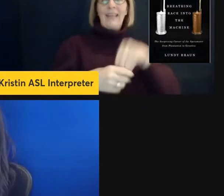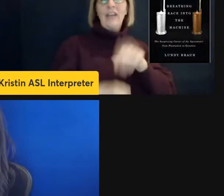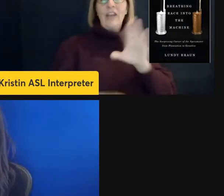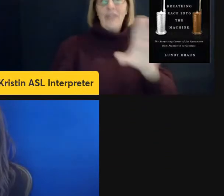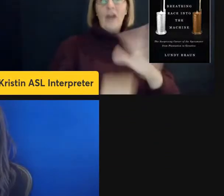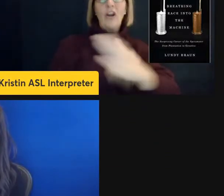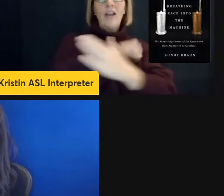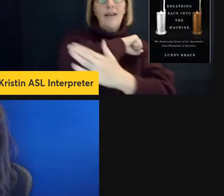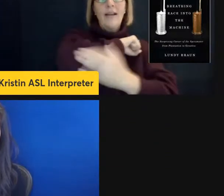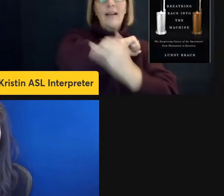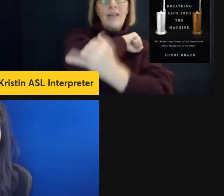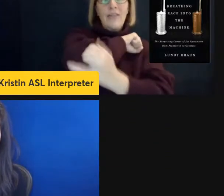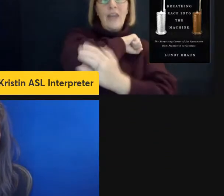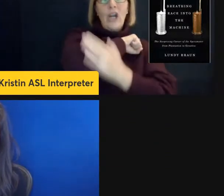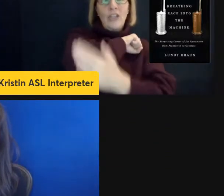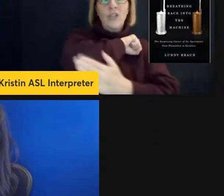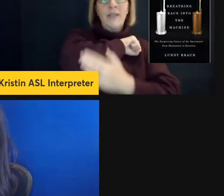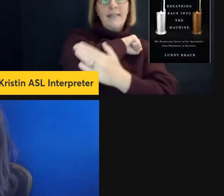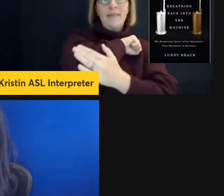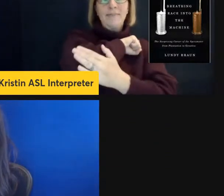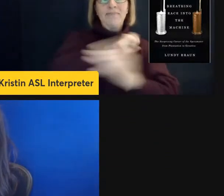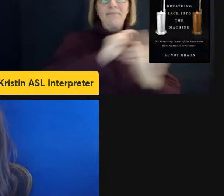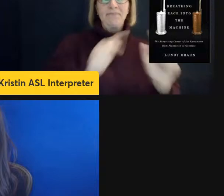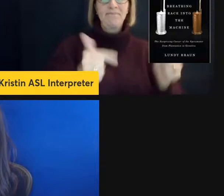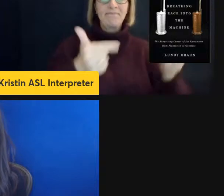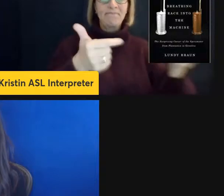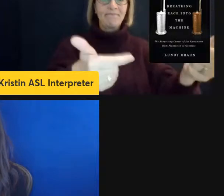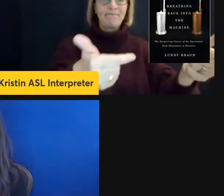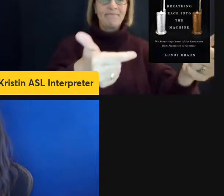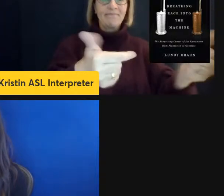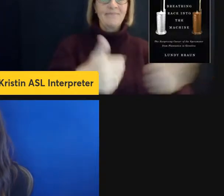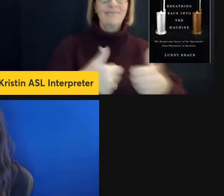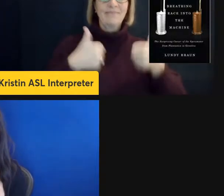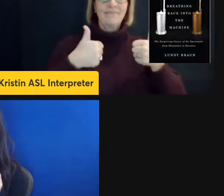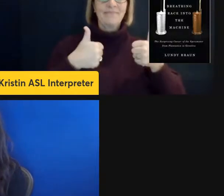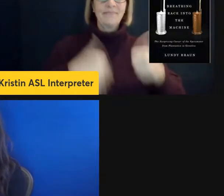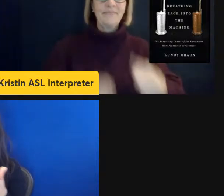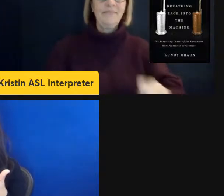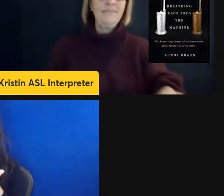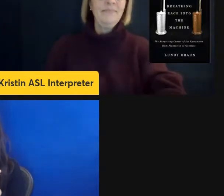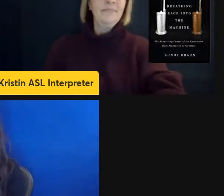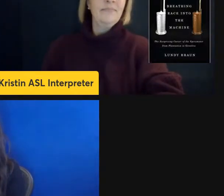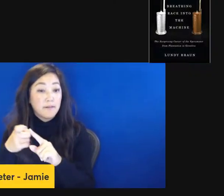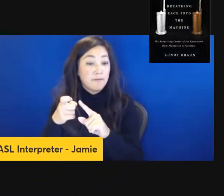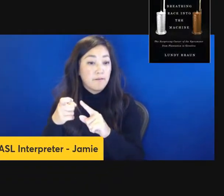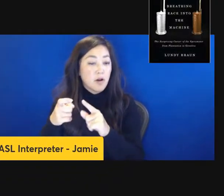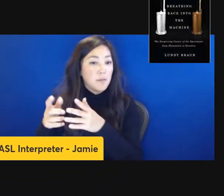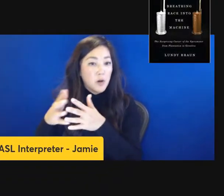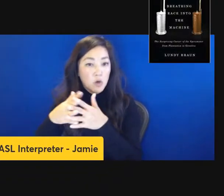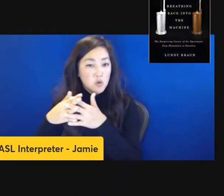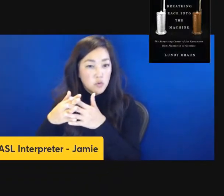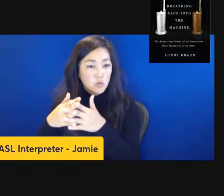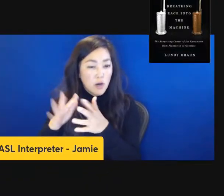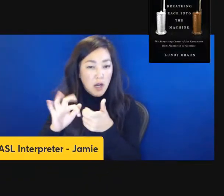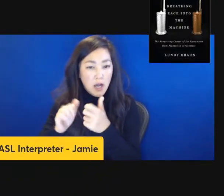The majority of the studies continued to come from the US. How did they define race?